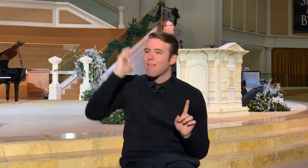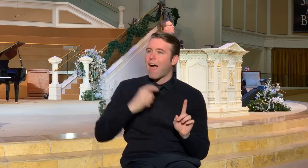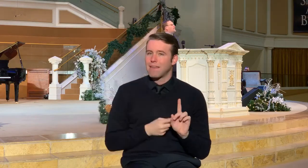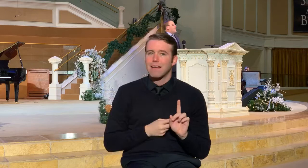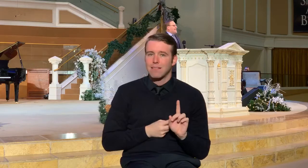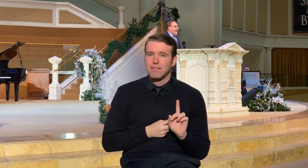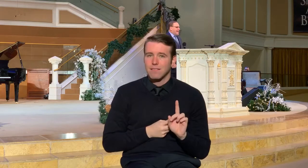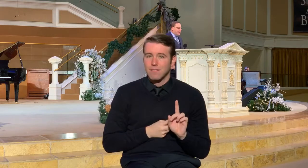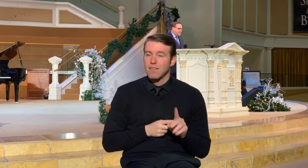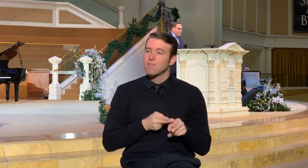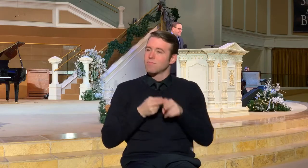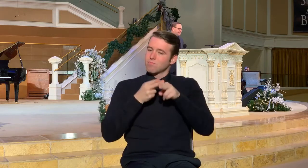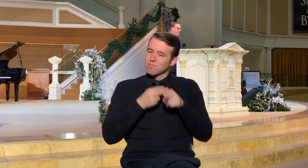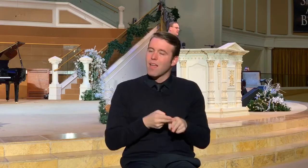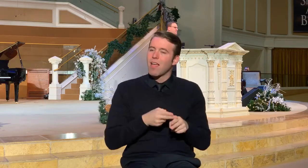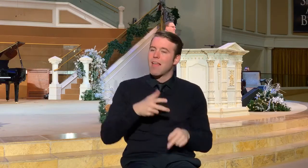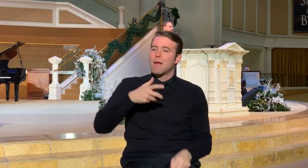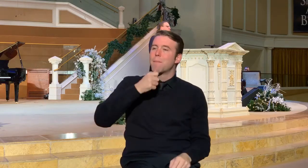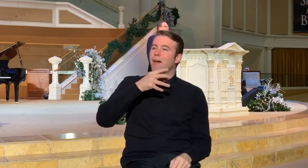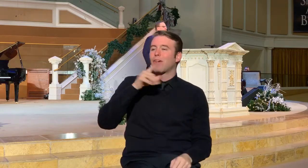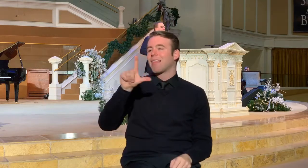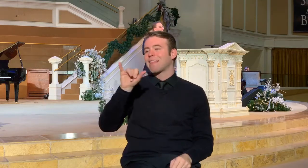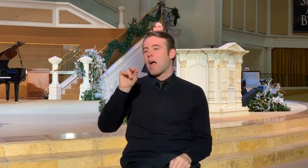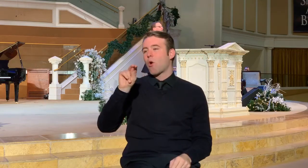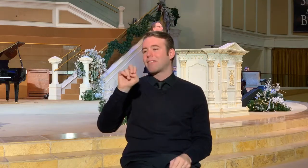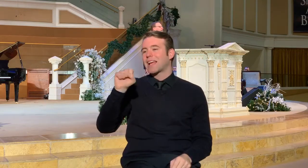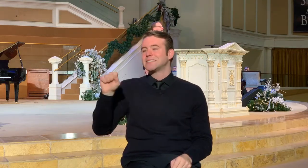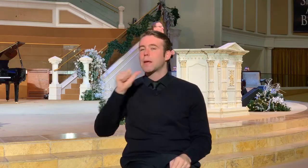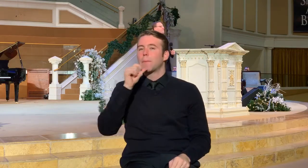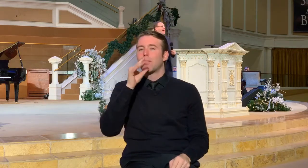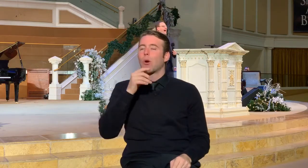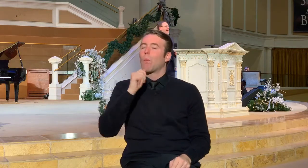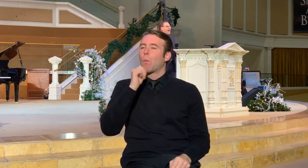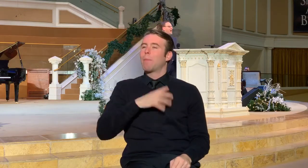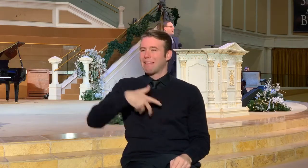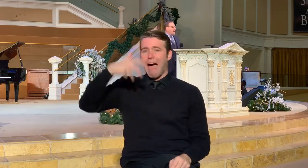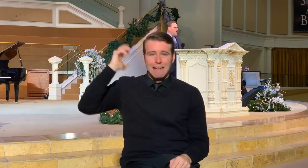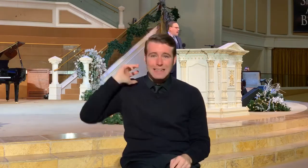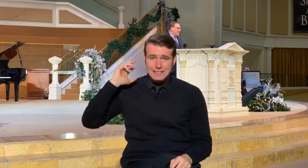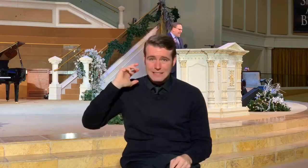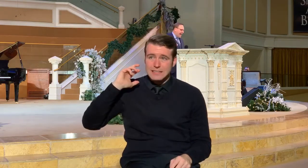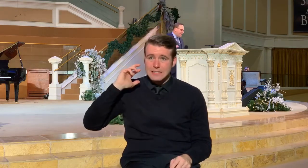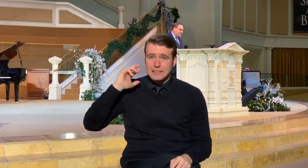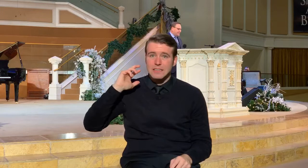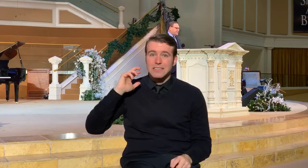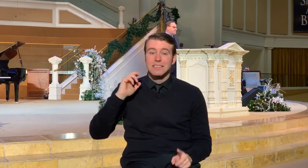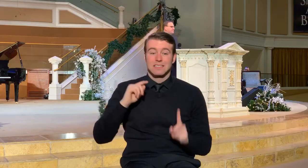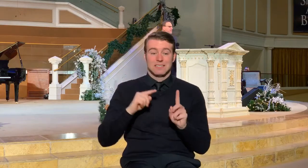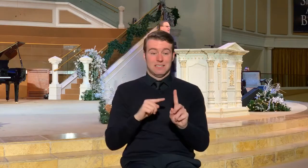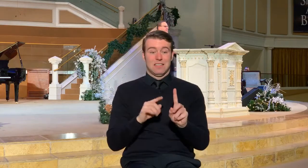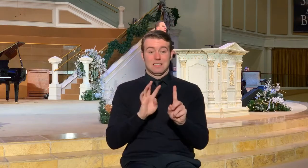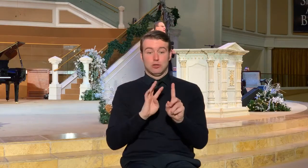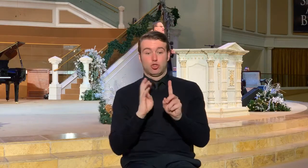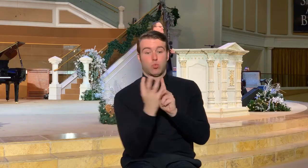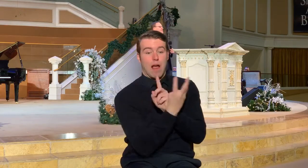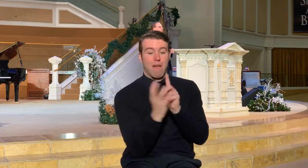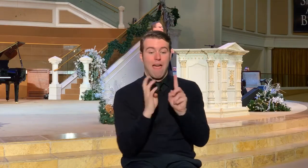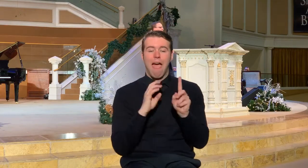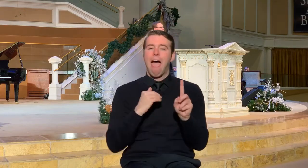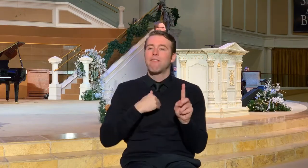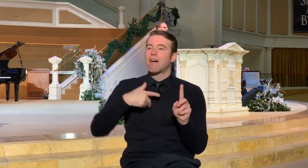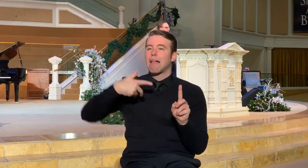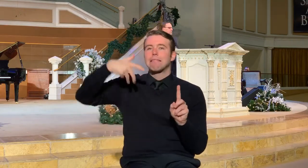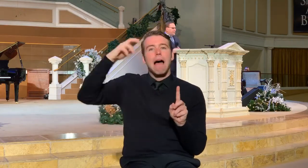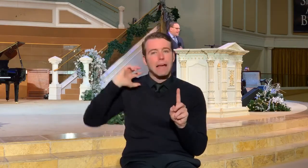was called the lioness that was surrounded by lions. There is, in